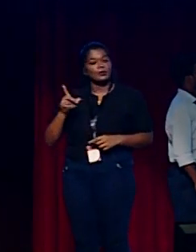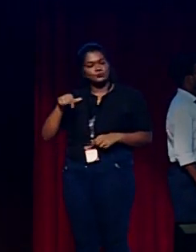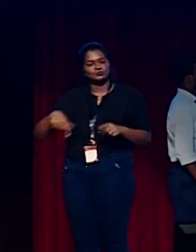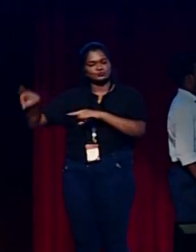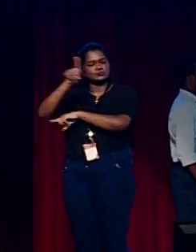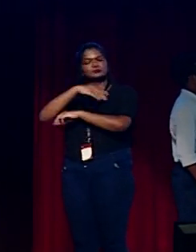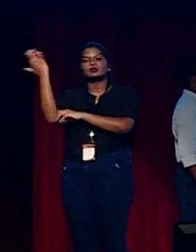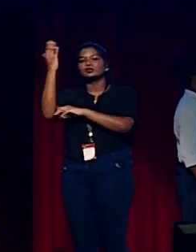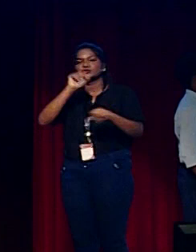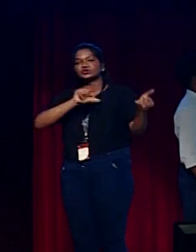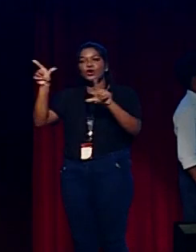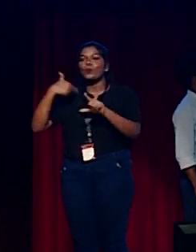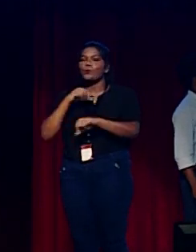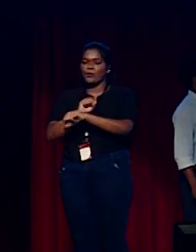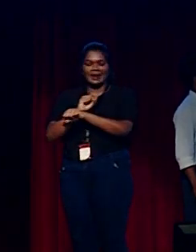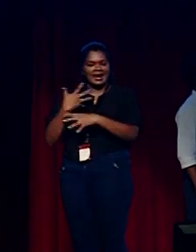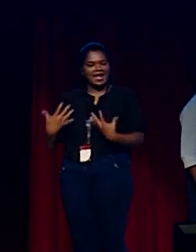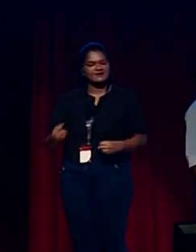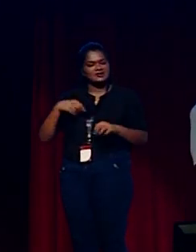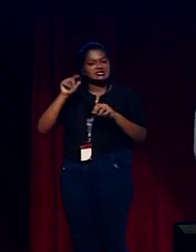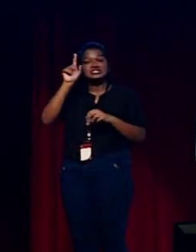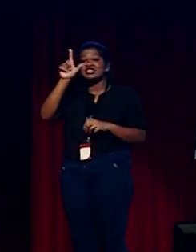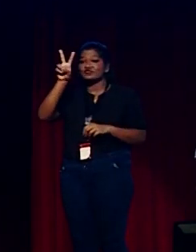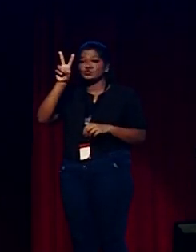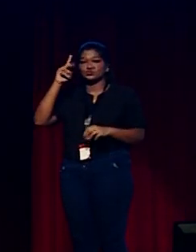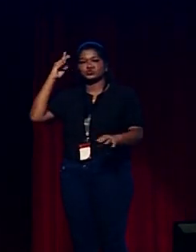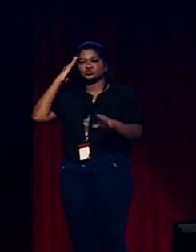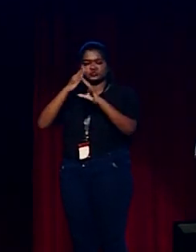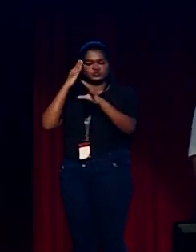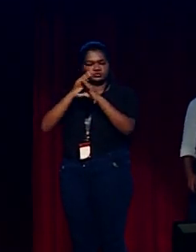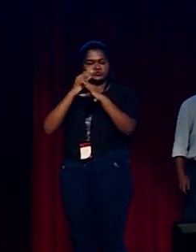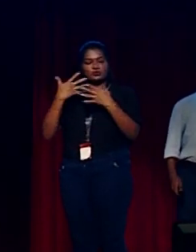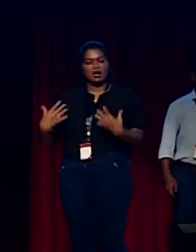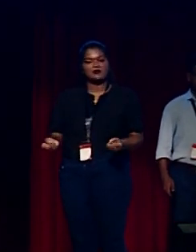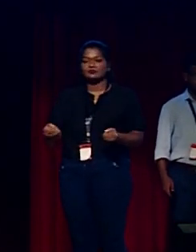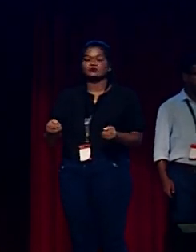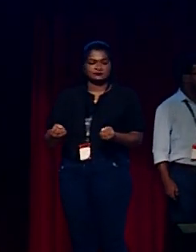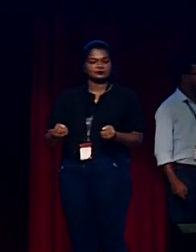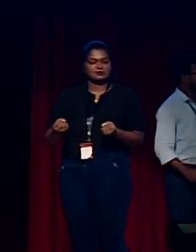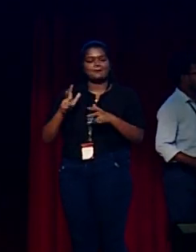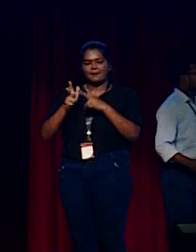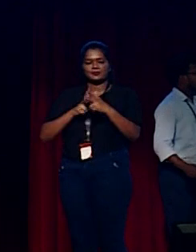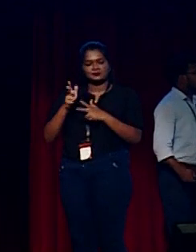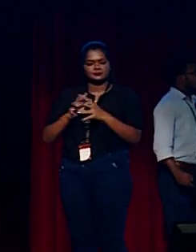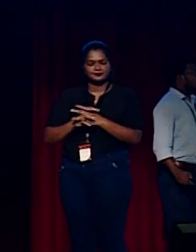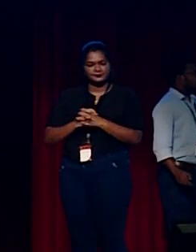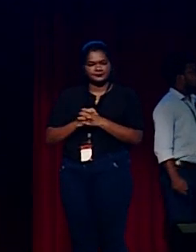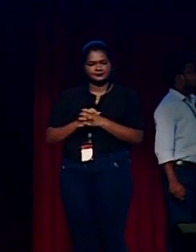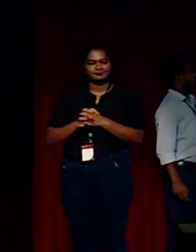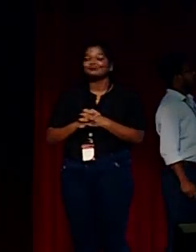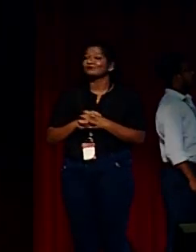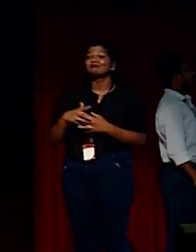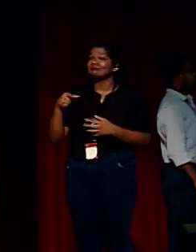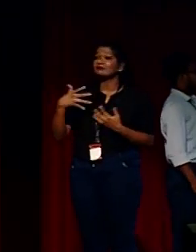going to present one of our work, designing a 72 target BCI spiller suitable for motor impaired people.